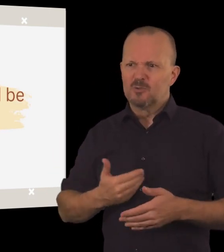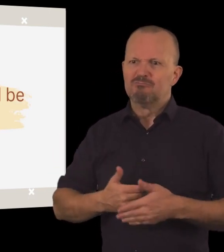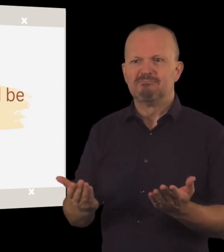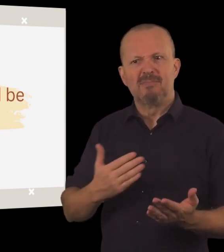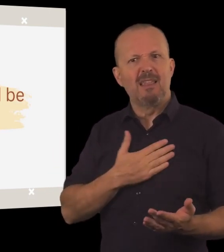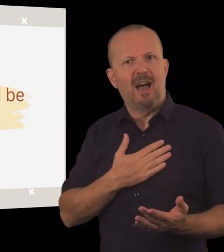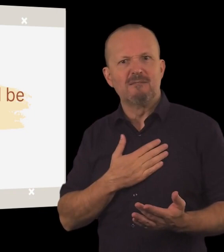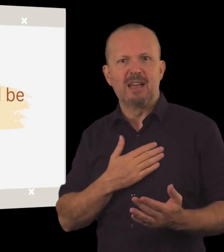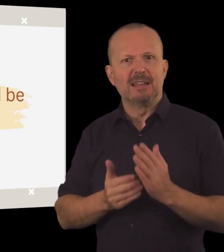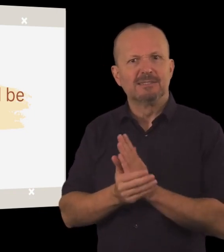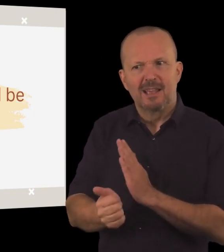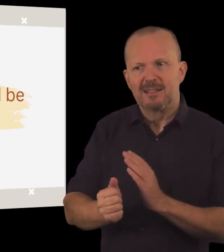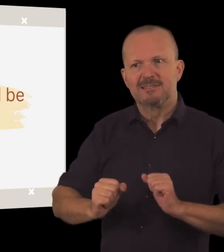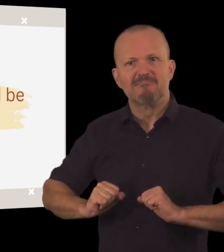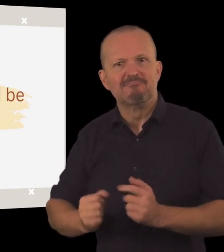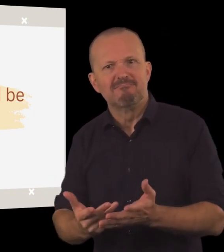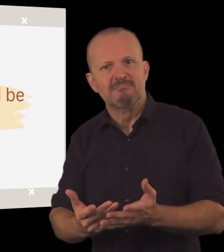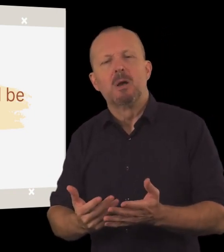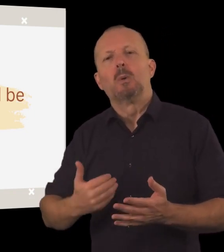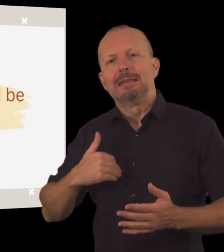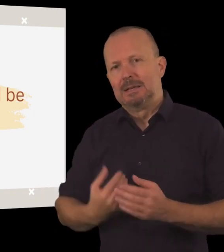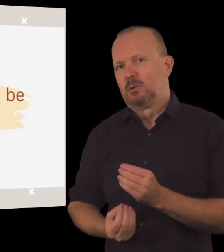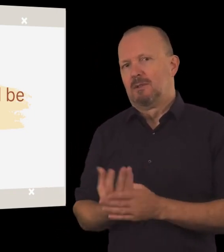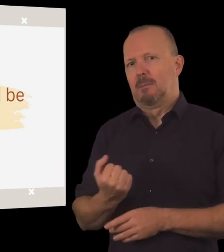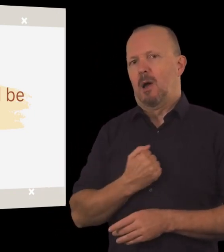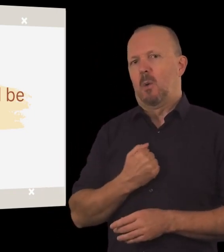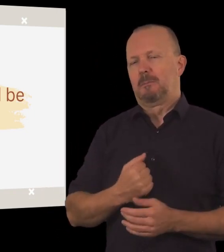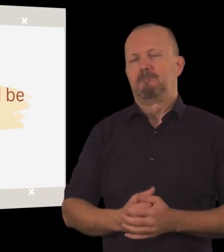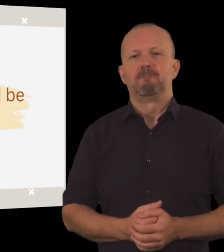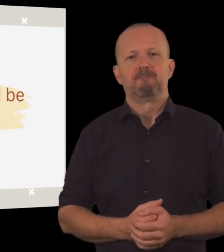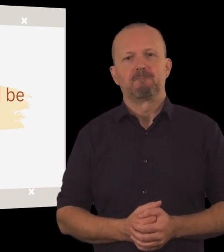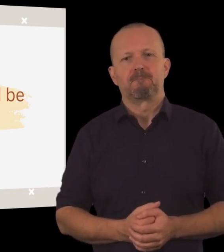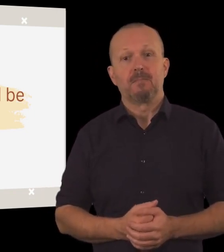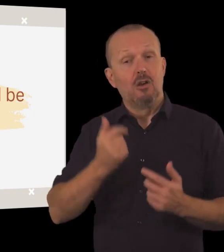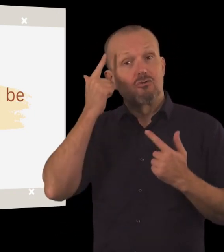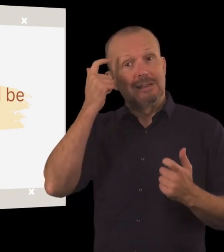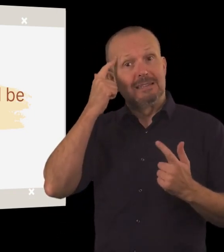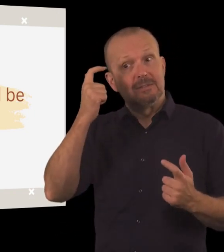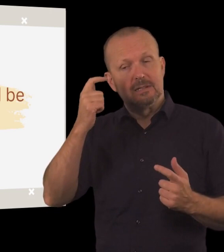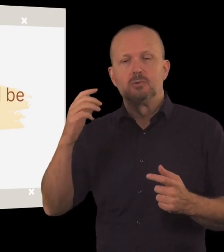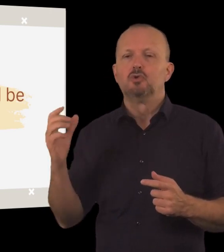ourselves. Creativity is so important to every single one of us. It's a part